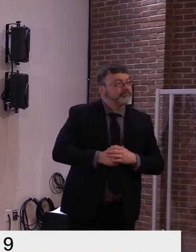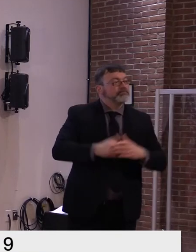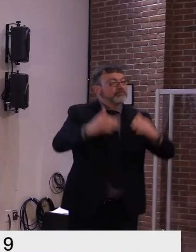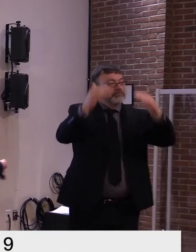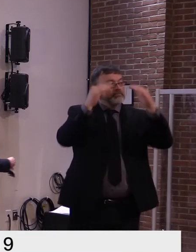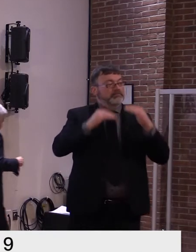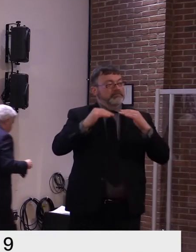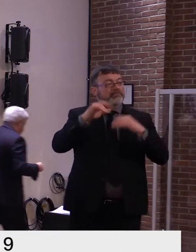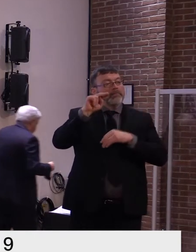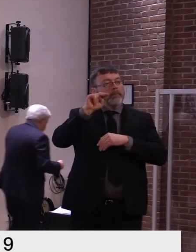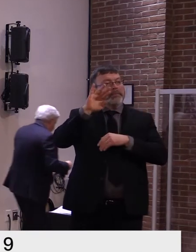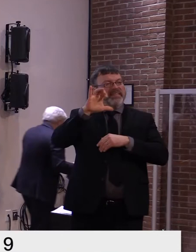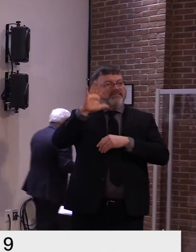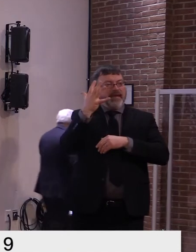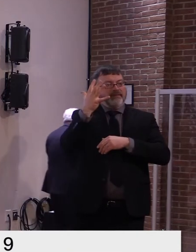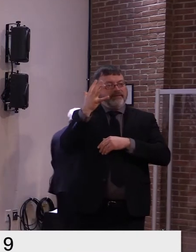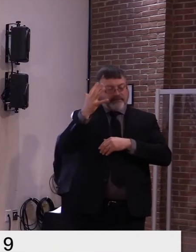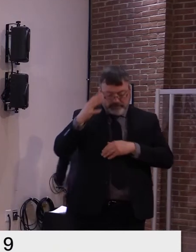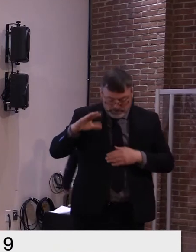NBC5. Good morning.